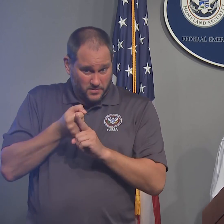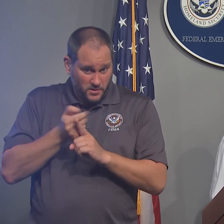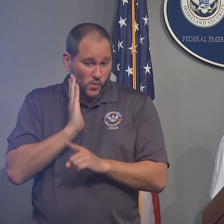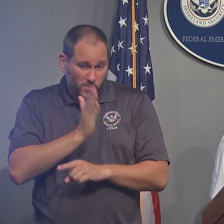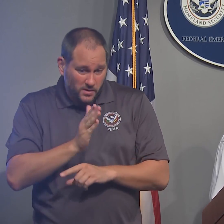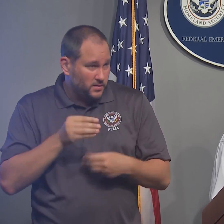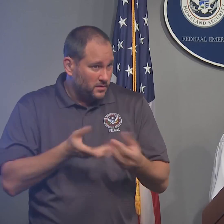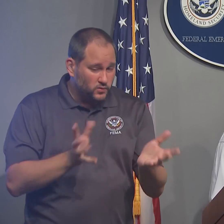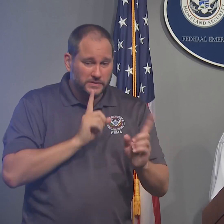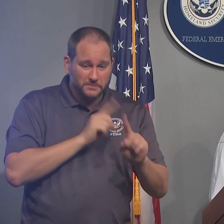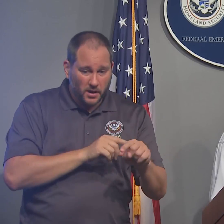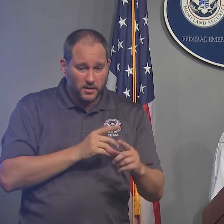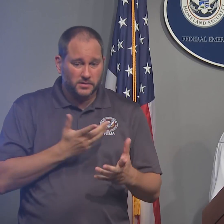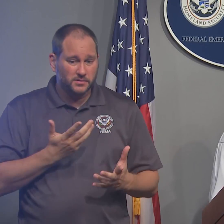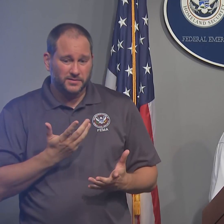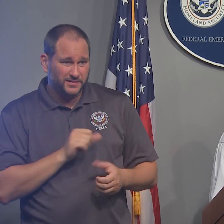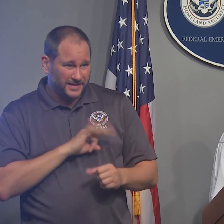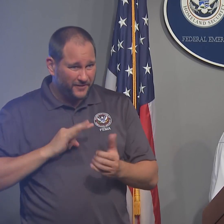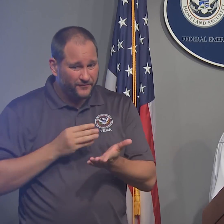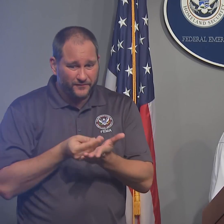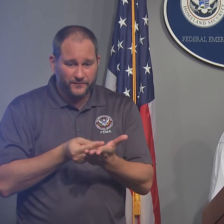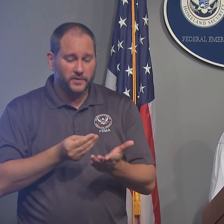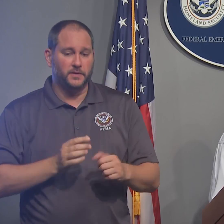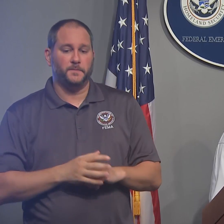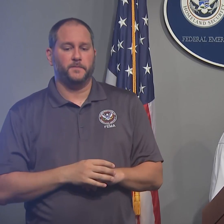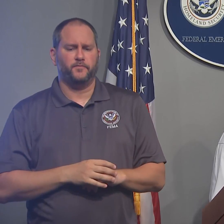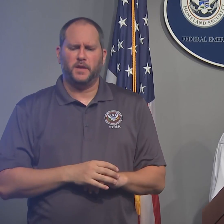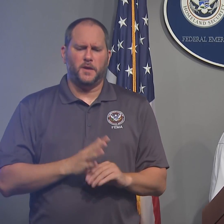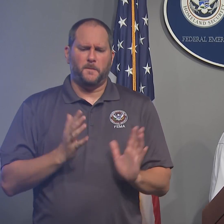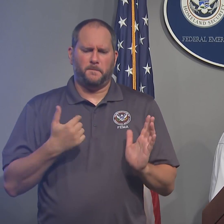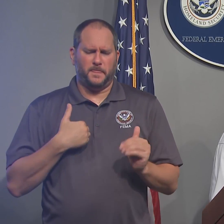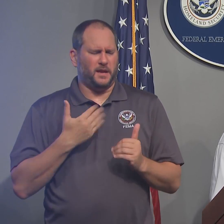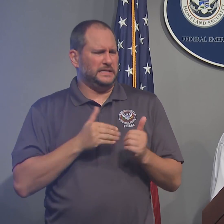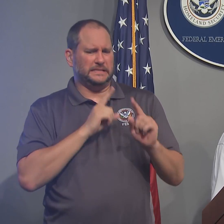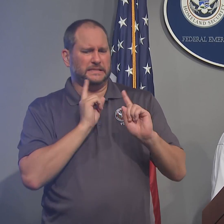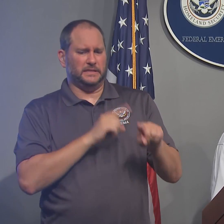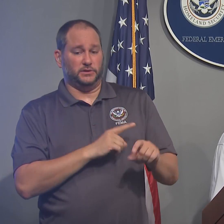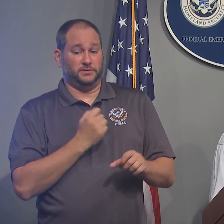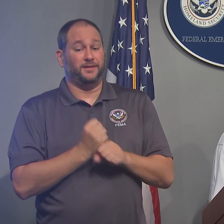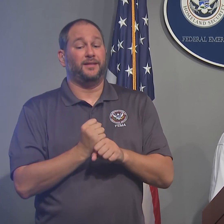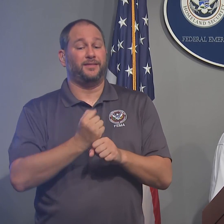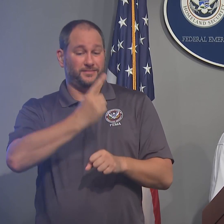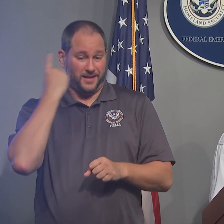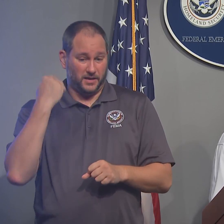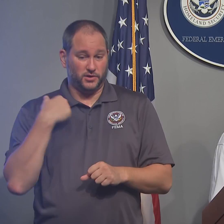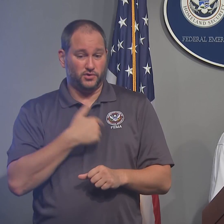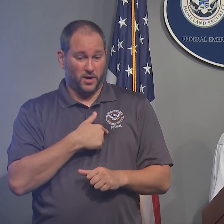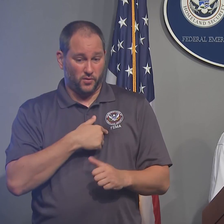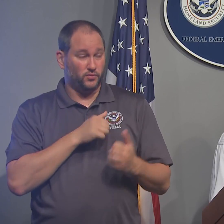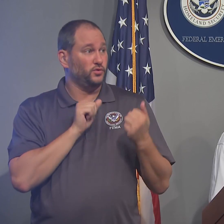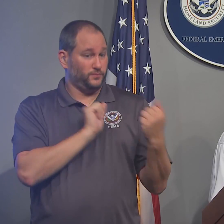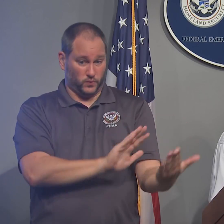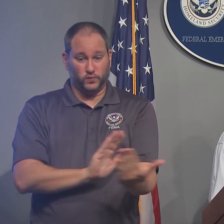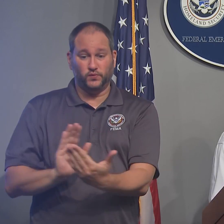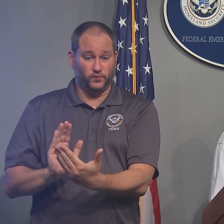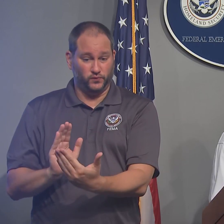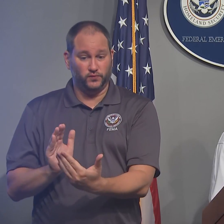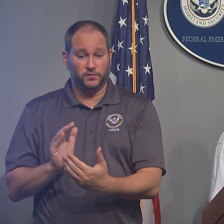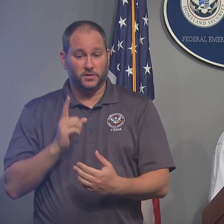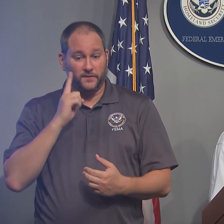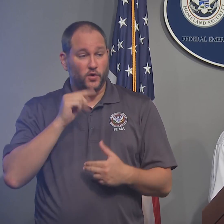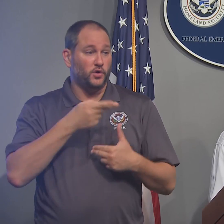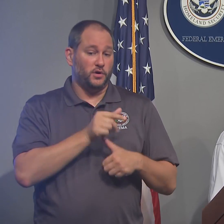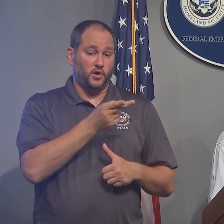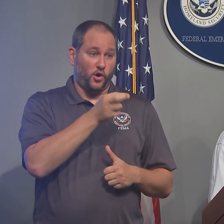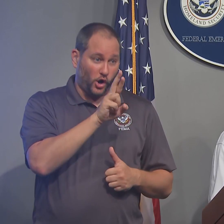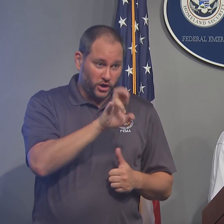think the easy answer to that, ma'am, is that we're staffed at the levels we were during last year's response season in 2017, where Harvey, Irma, and Maria